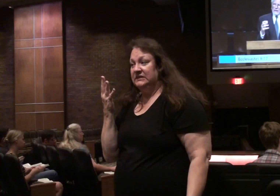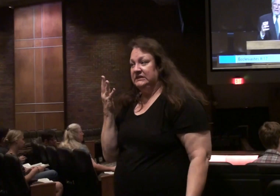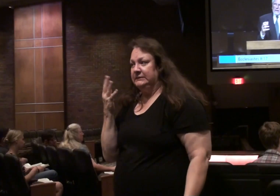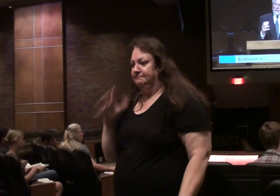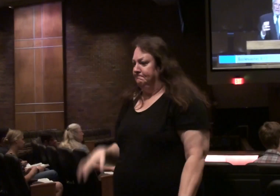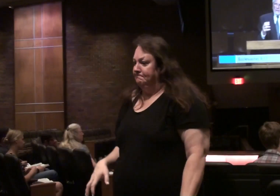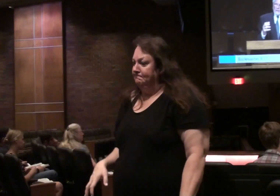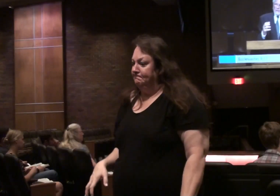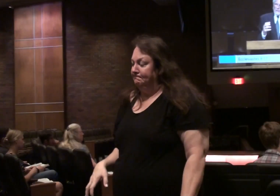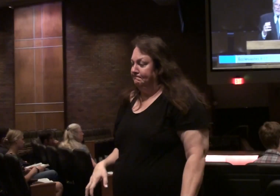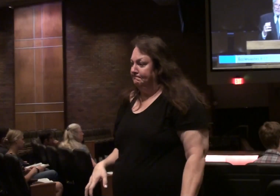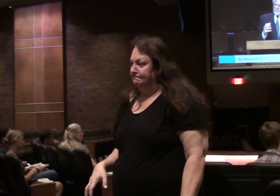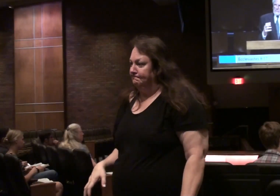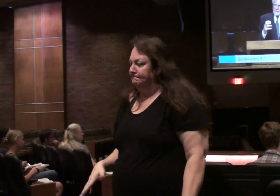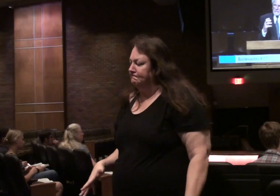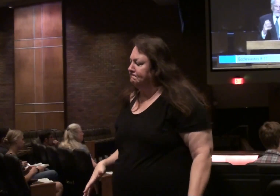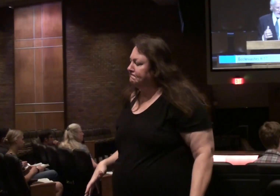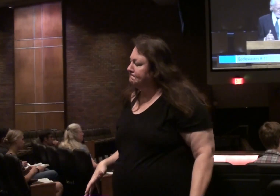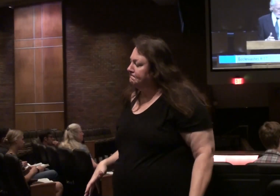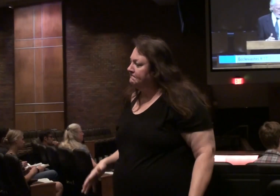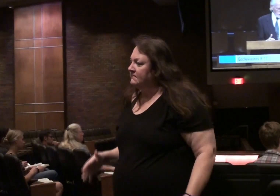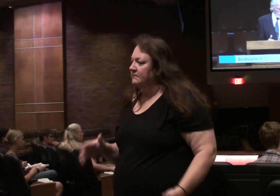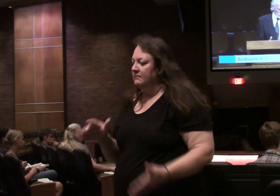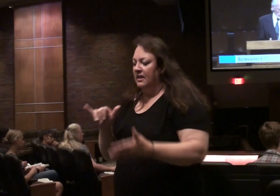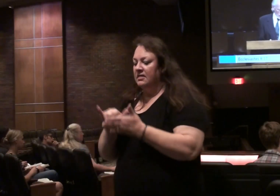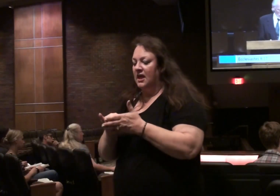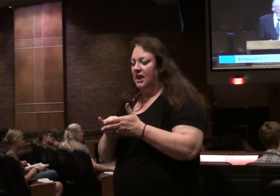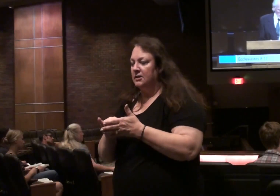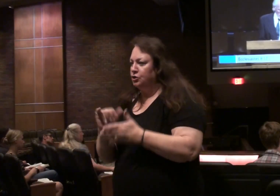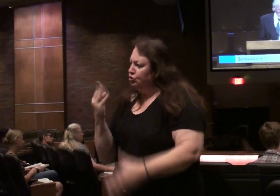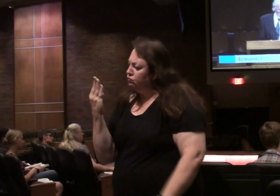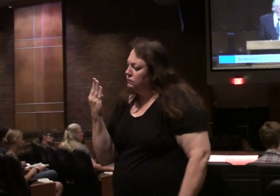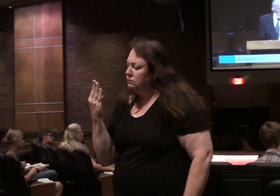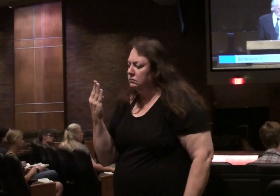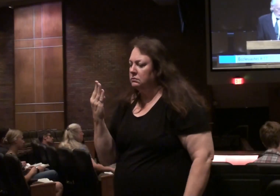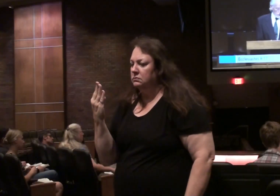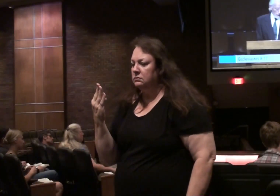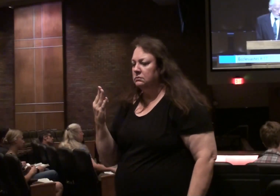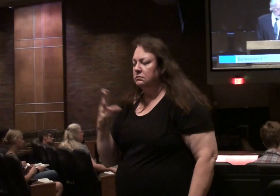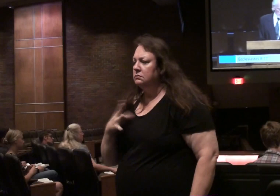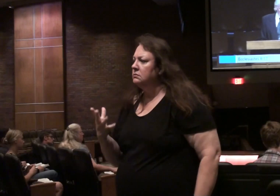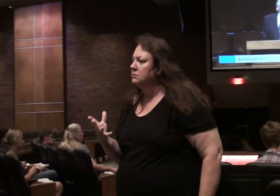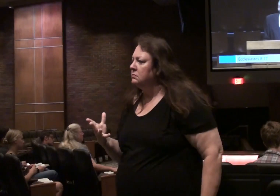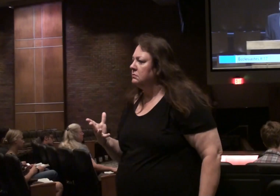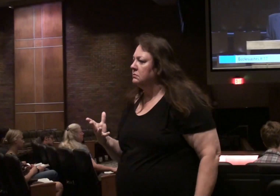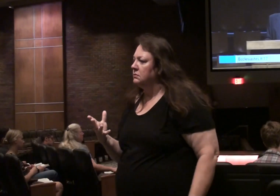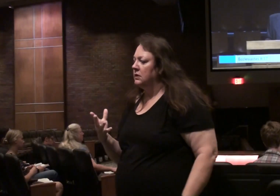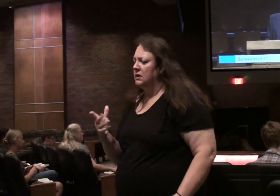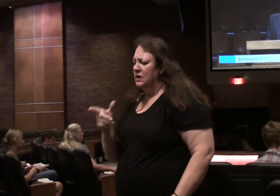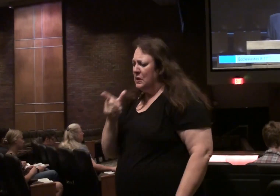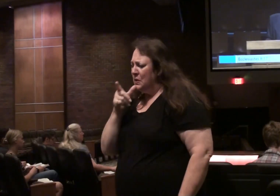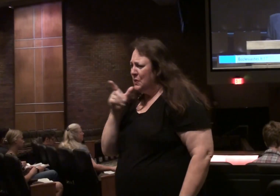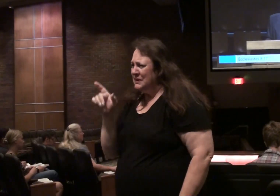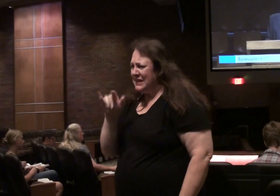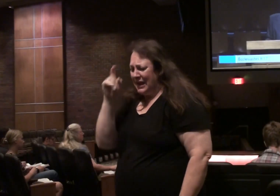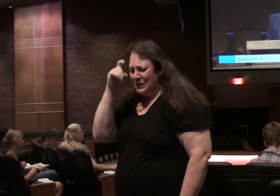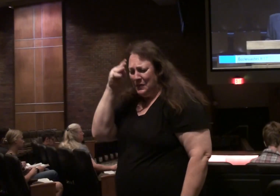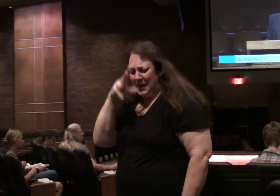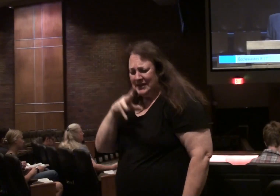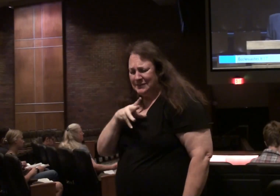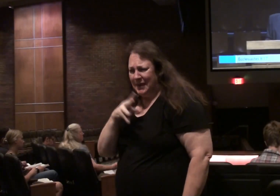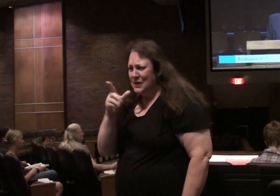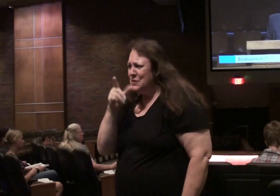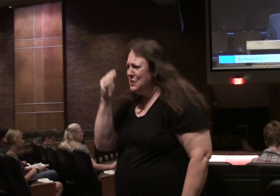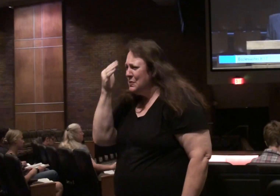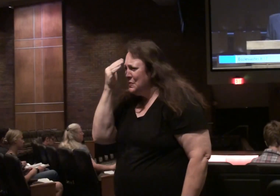tight. You know, and that set the jaw, like we saw in chapter 8, verse 1. Who is like the wise man who knows